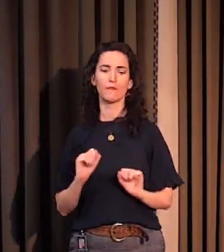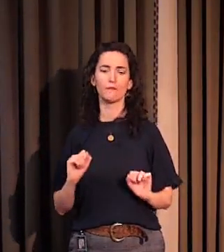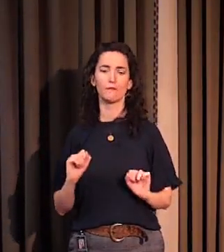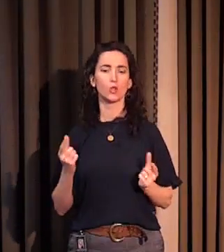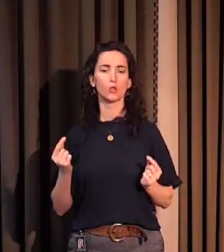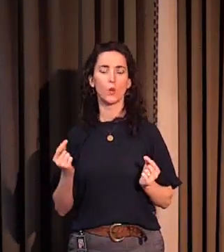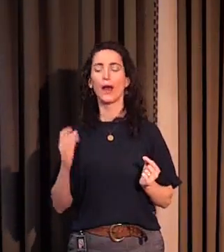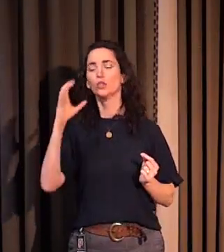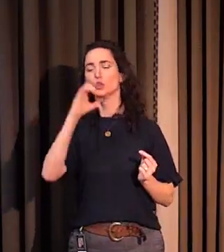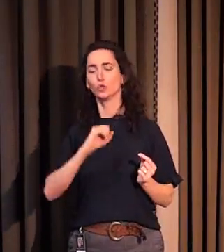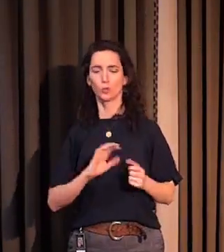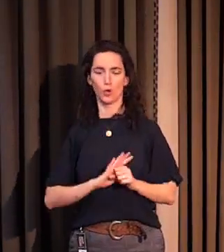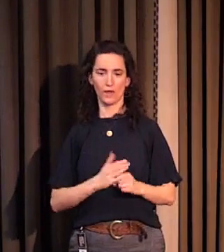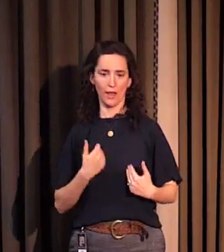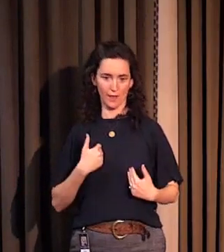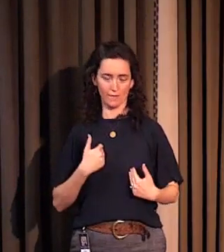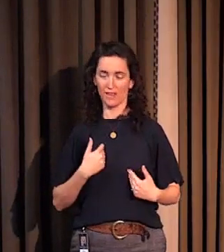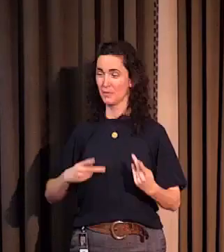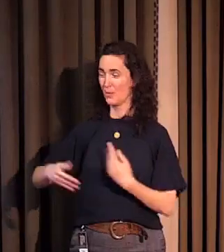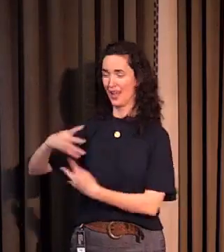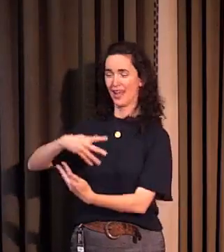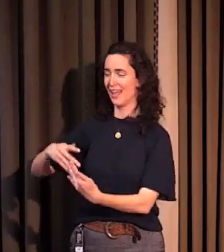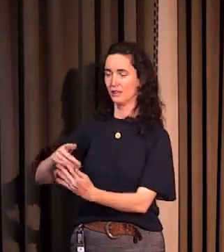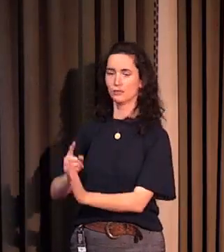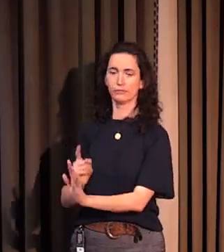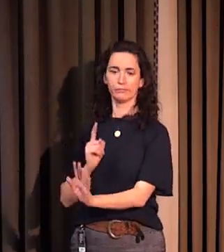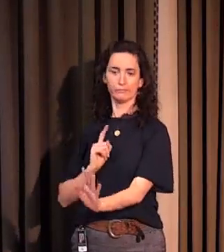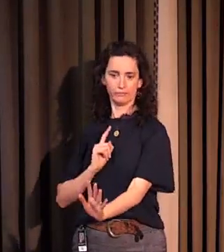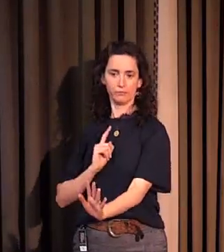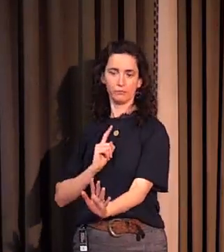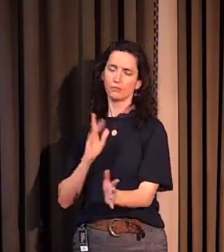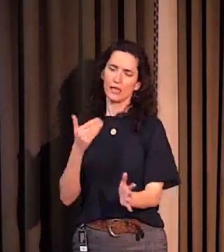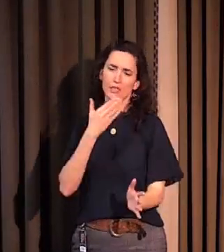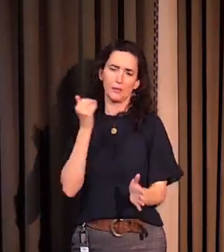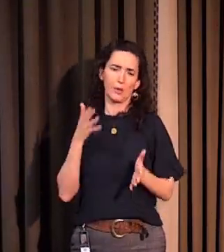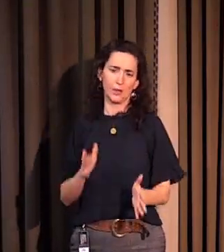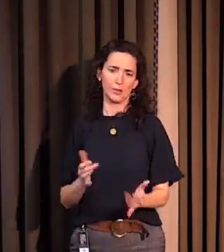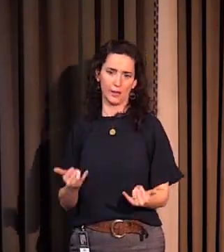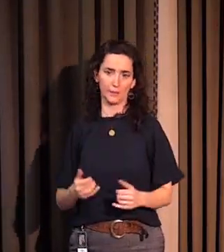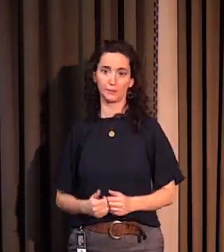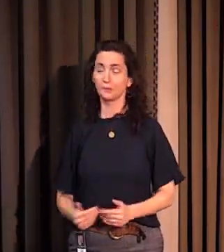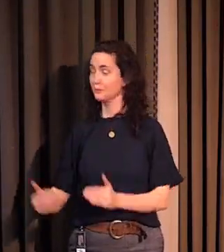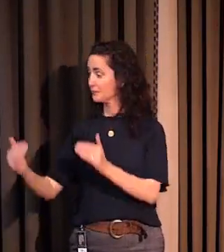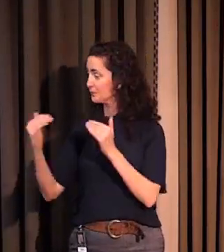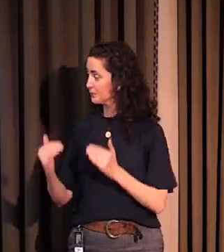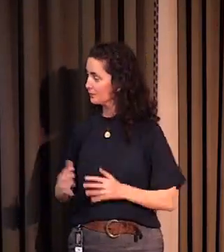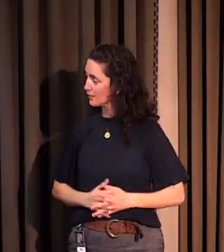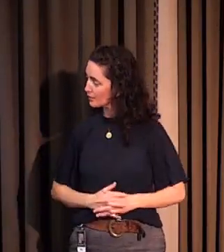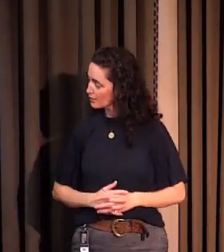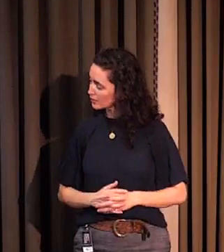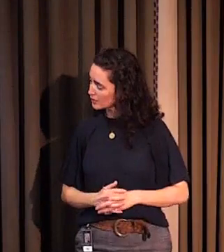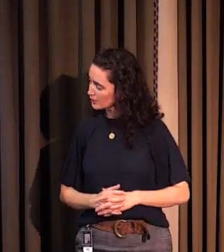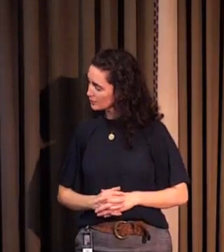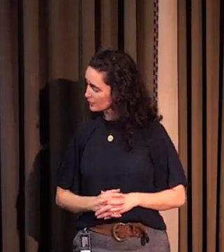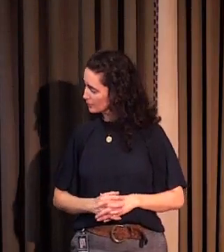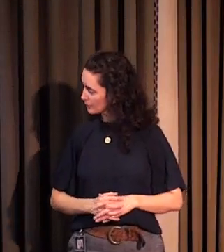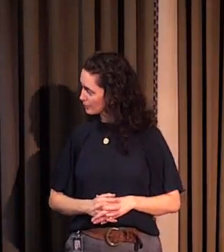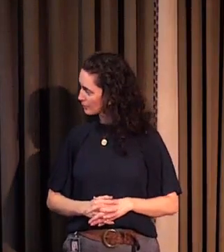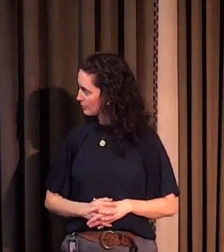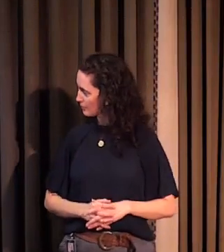COVID, isolate away from other people. That's the safest thing to do right now. Go to the next slide, please. There,